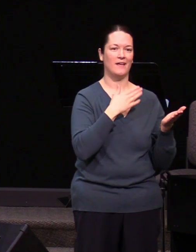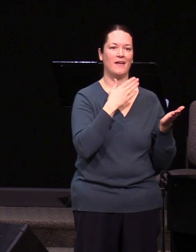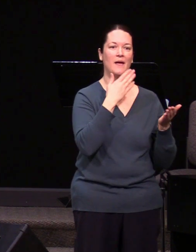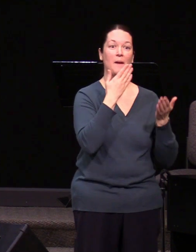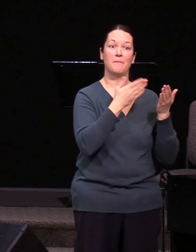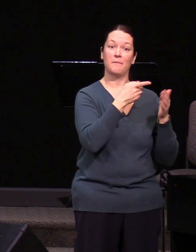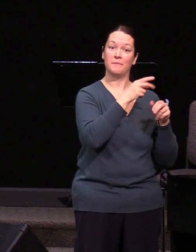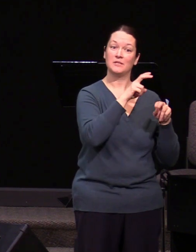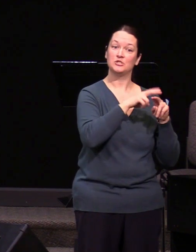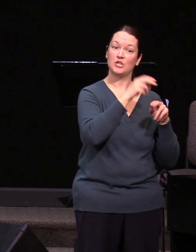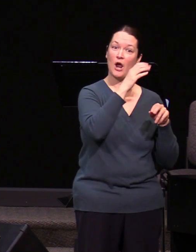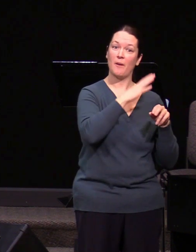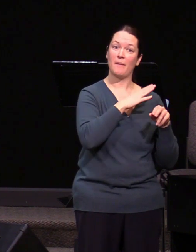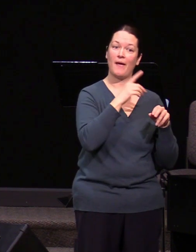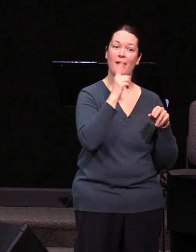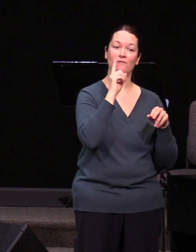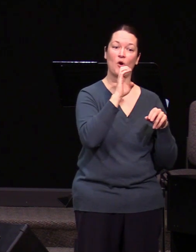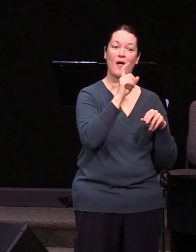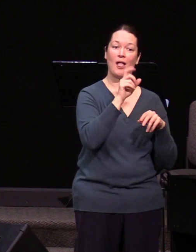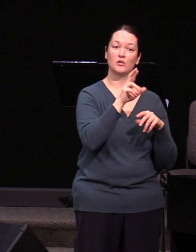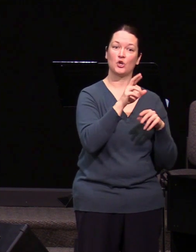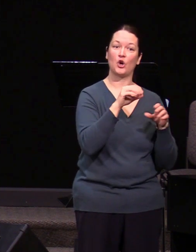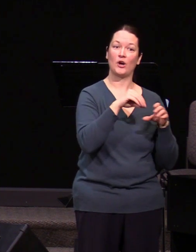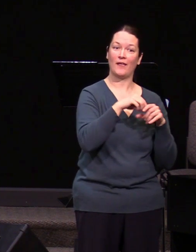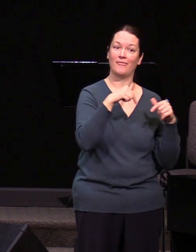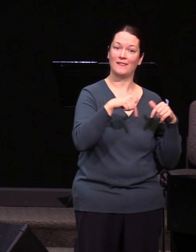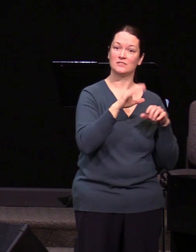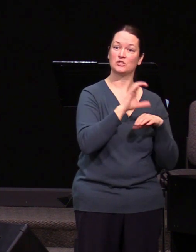the chairman of the elders of this church,